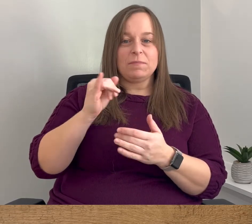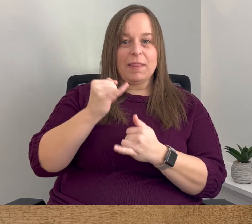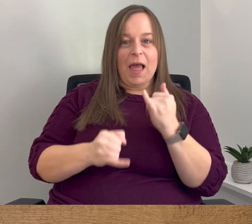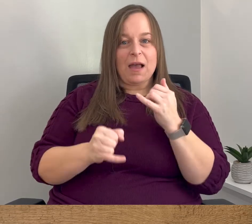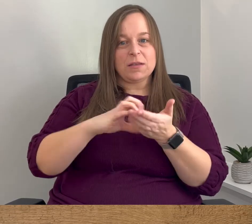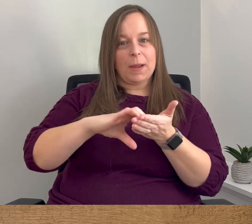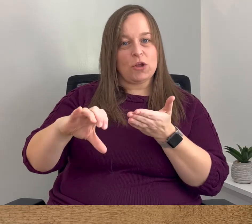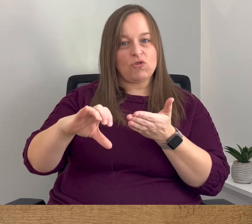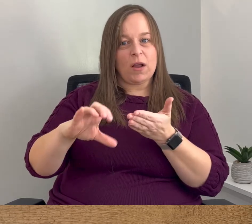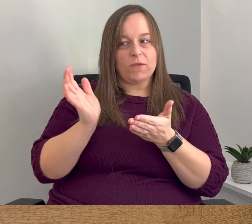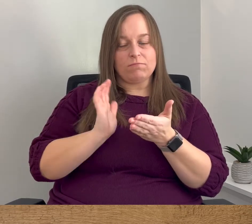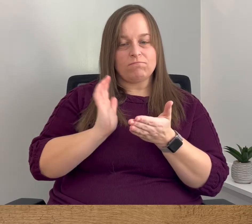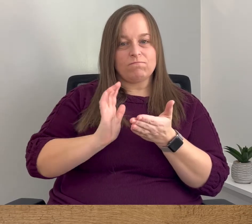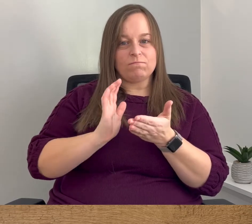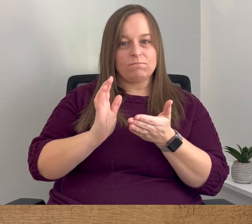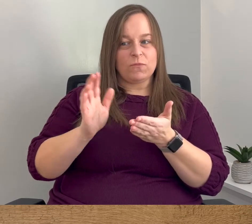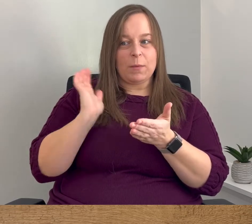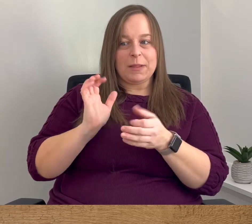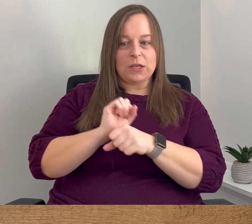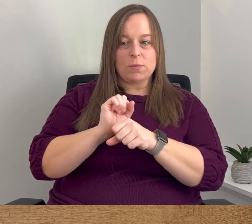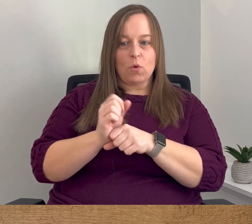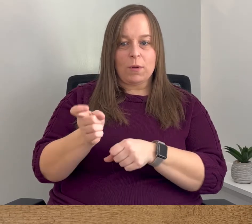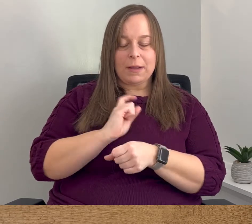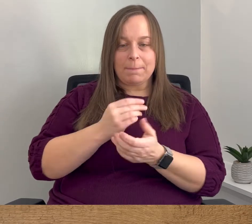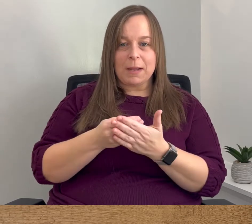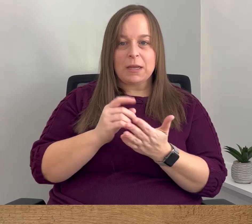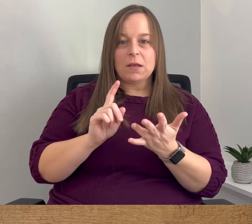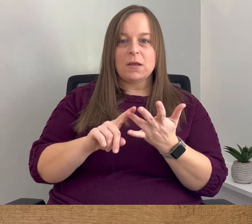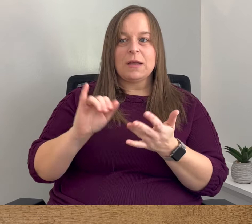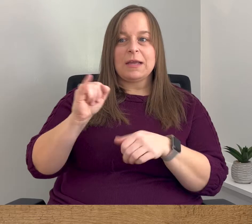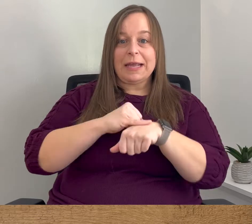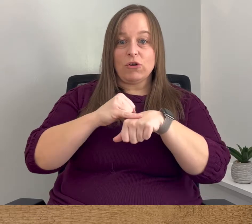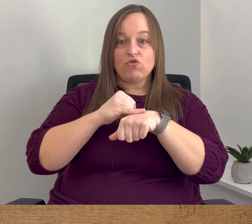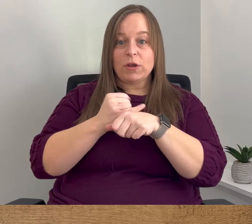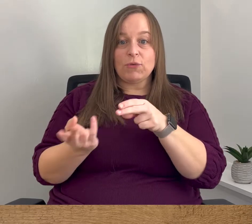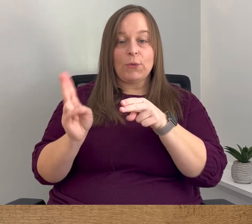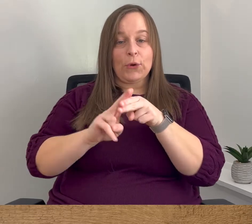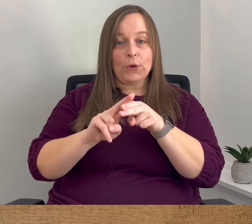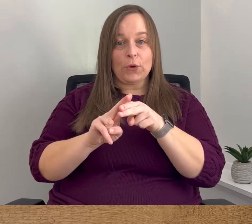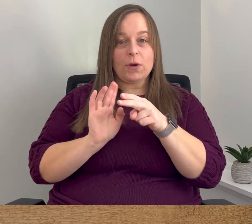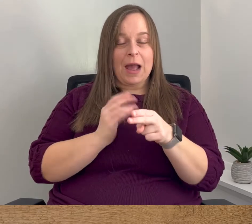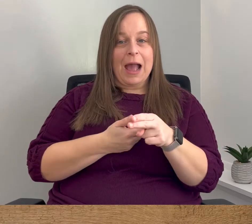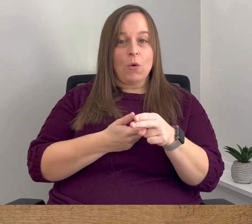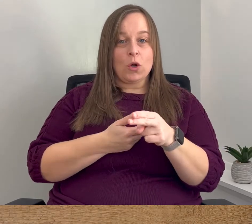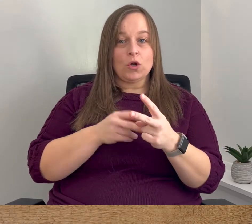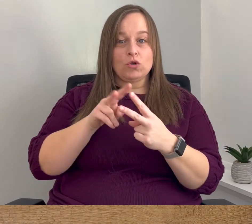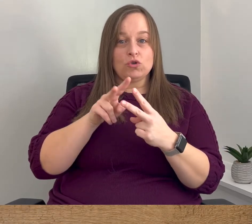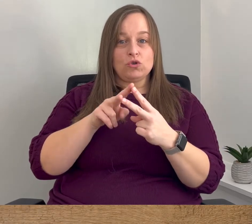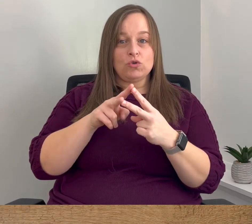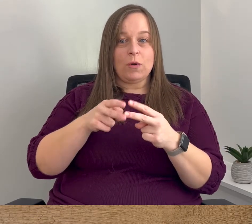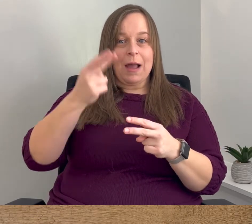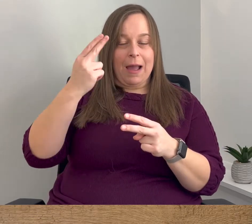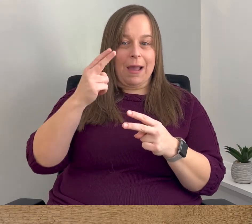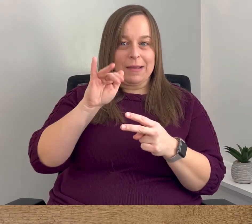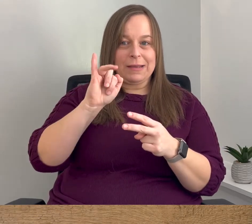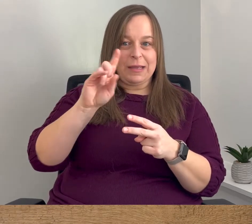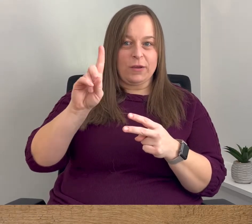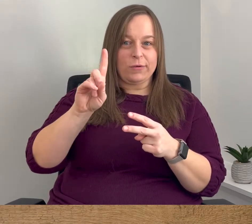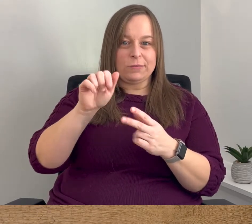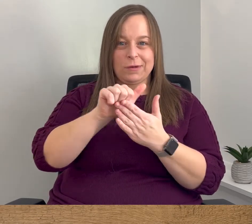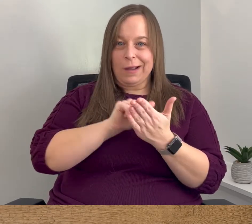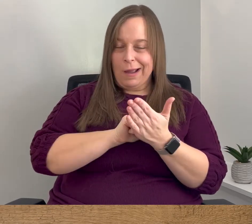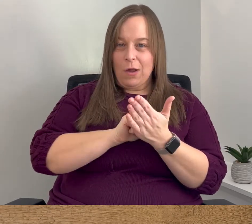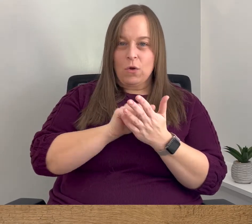got a severance from my previous employer. We have our interest earned on our two